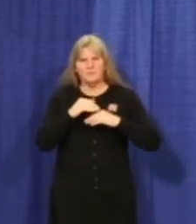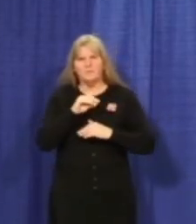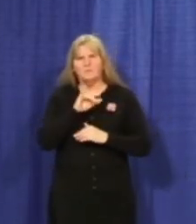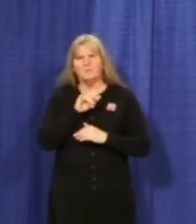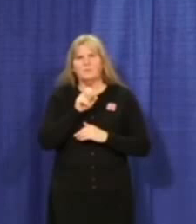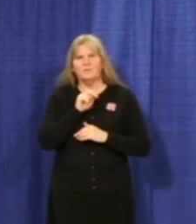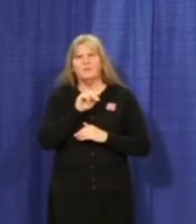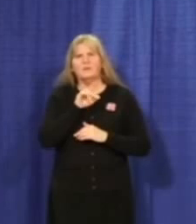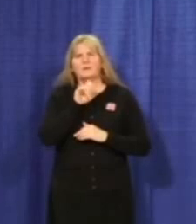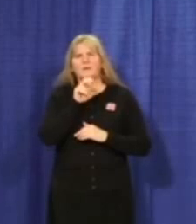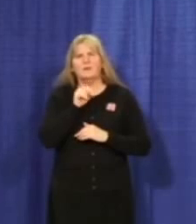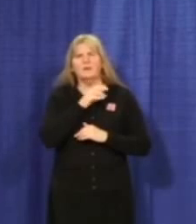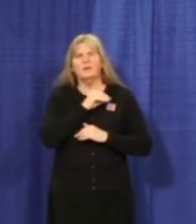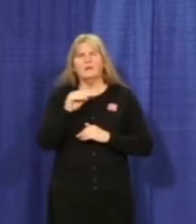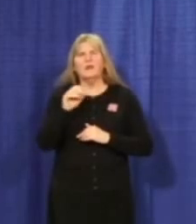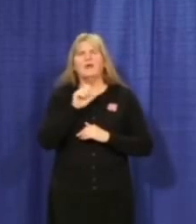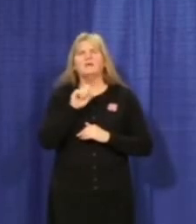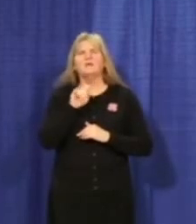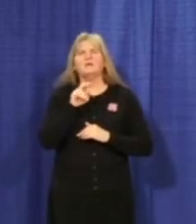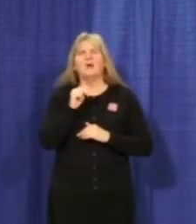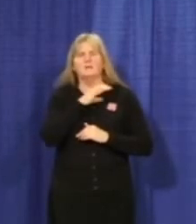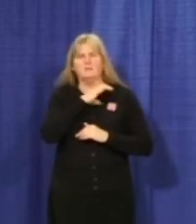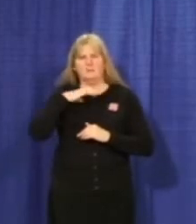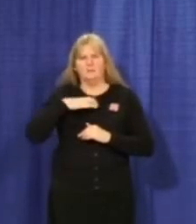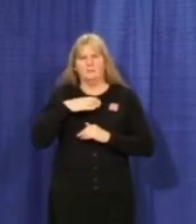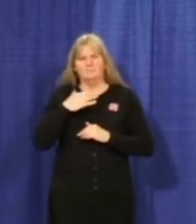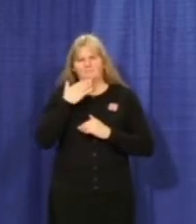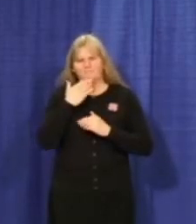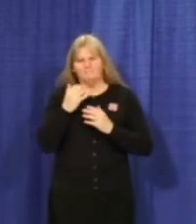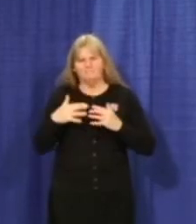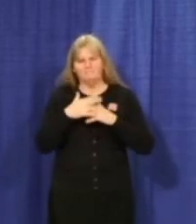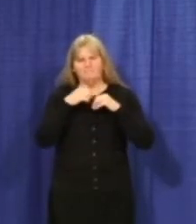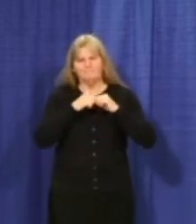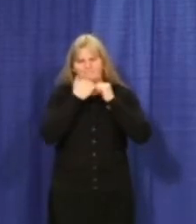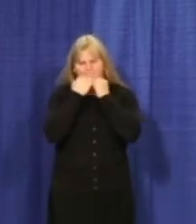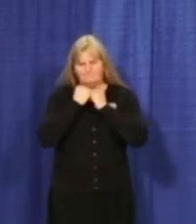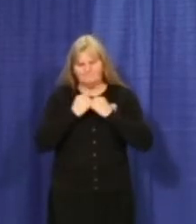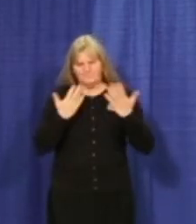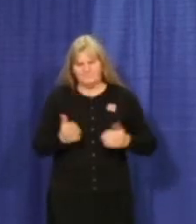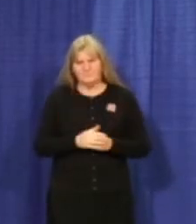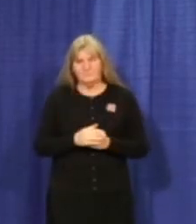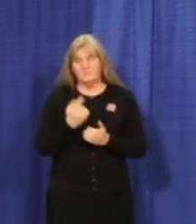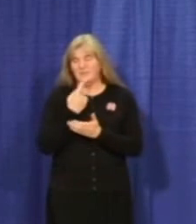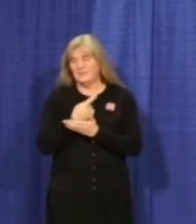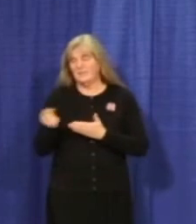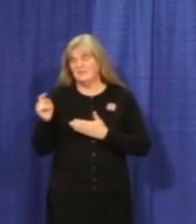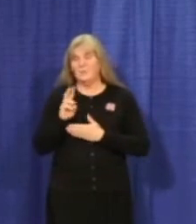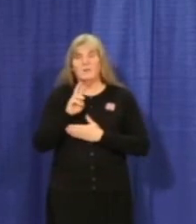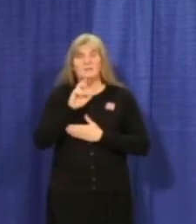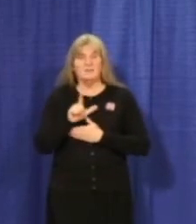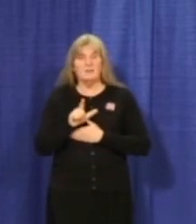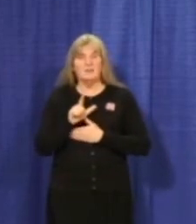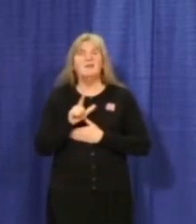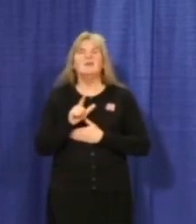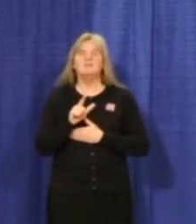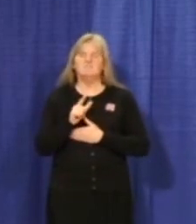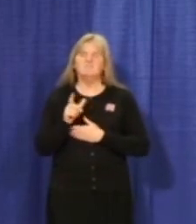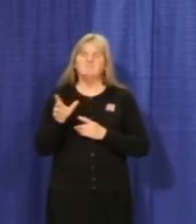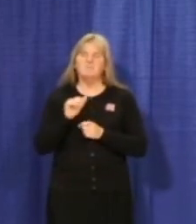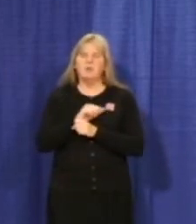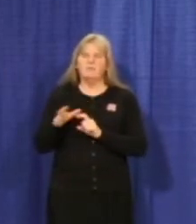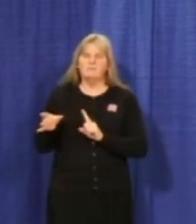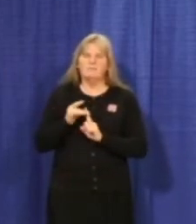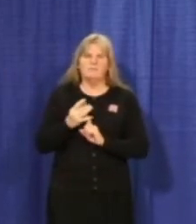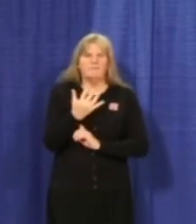Nation and the Tahan-Quachin Council. Last week, we announced a cluster of 5 new cases of COVID-19 in Watson Lake. This brings our